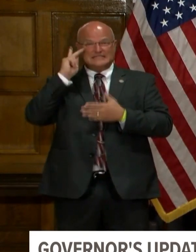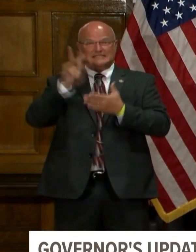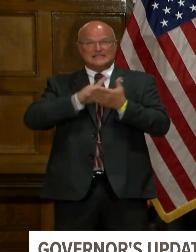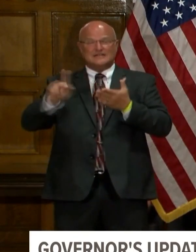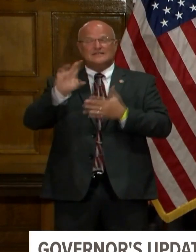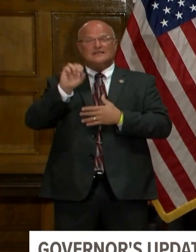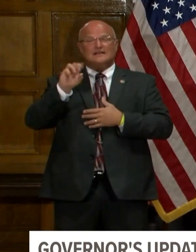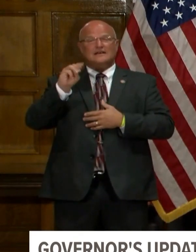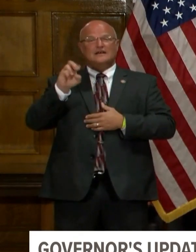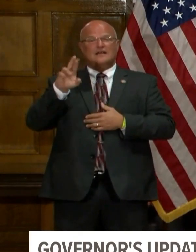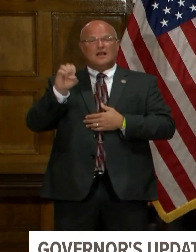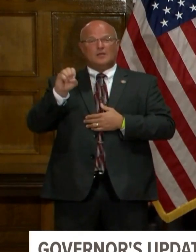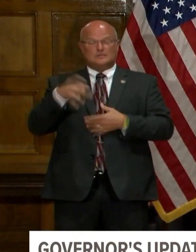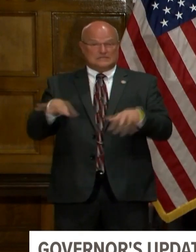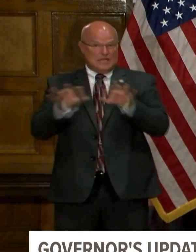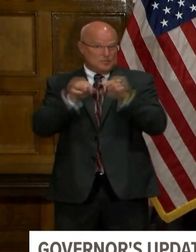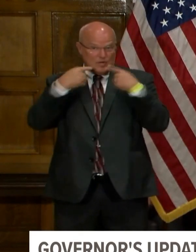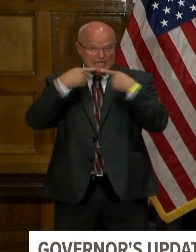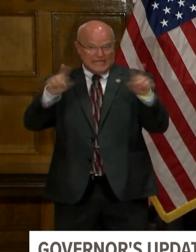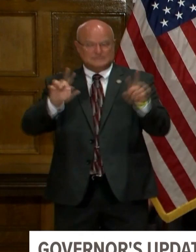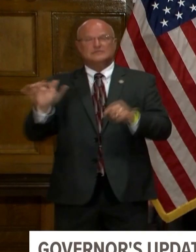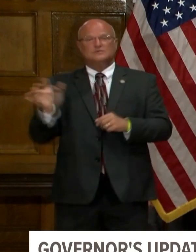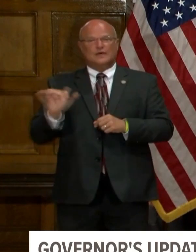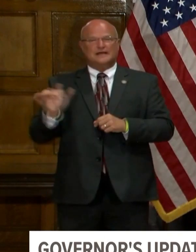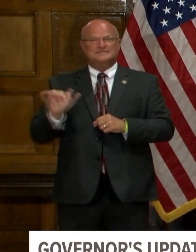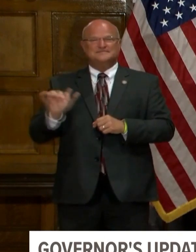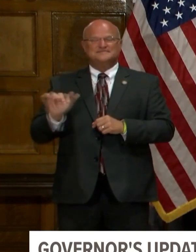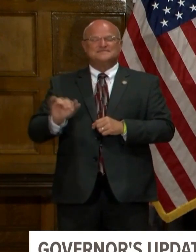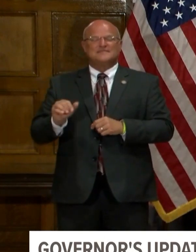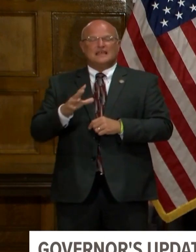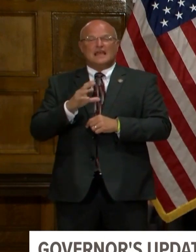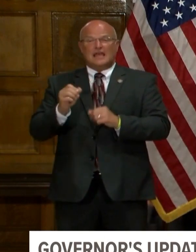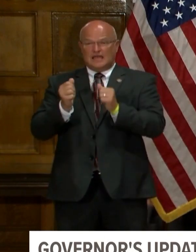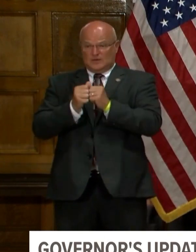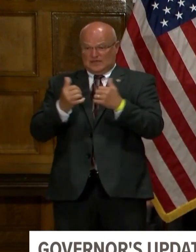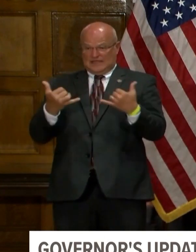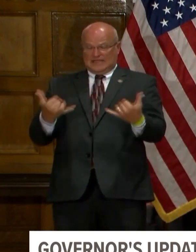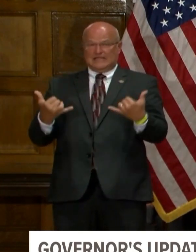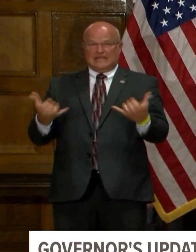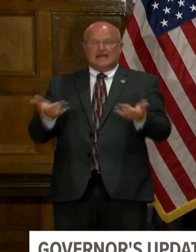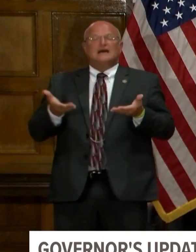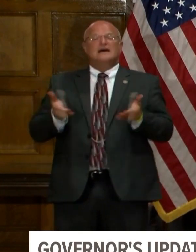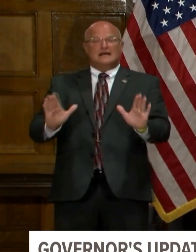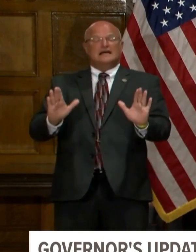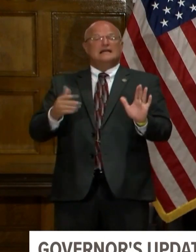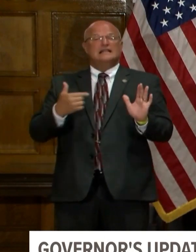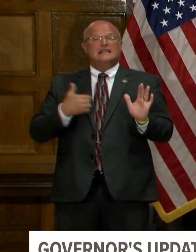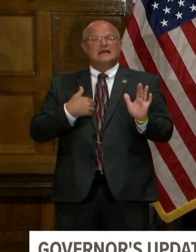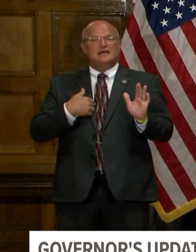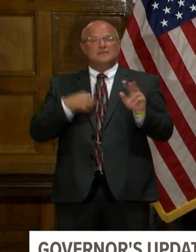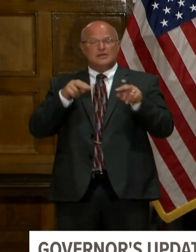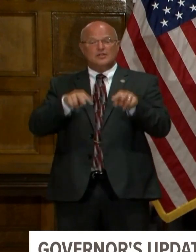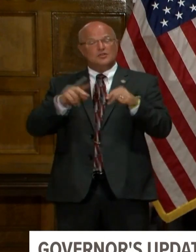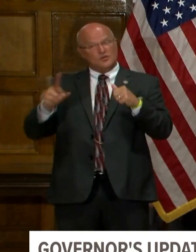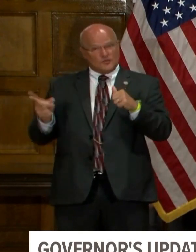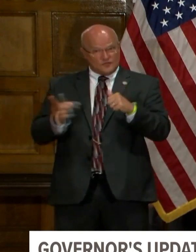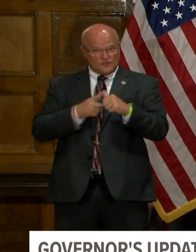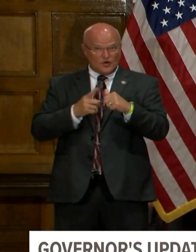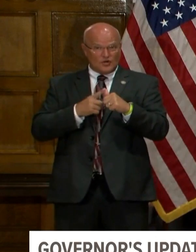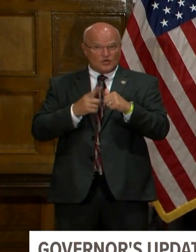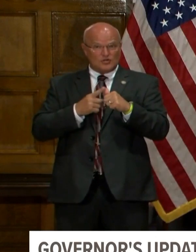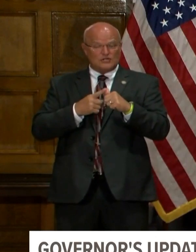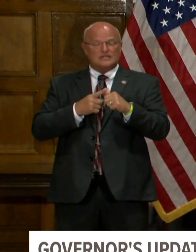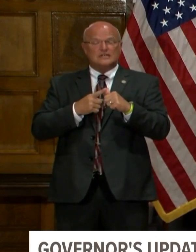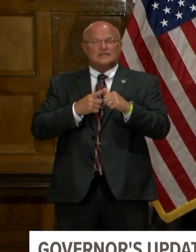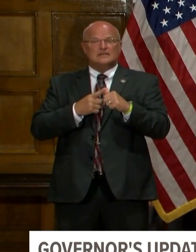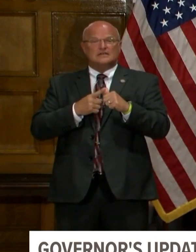will have an important announcement as well. And with that, let me look first